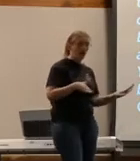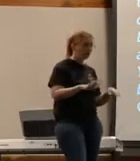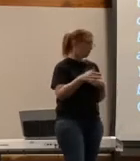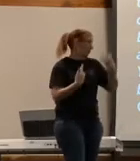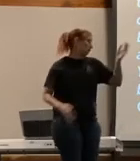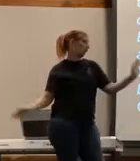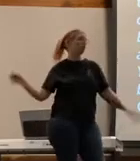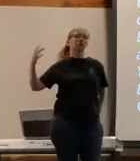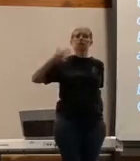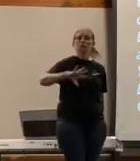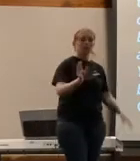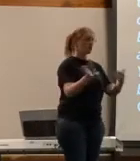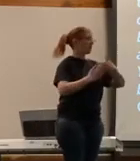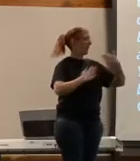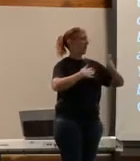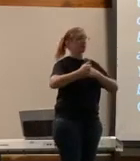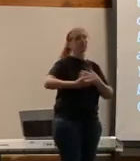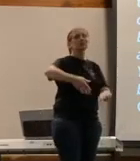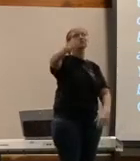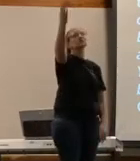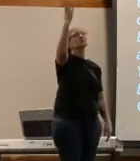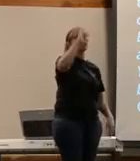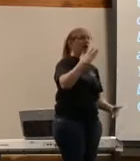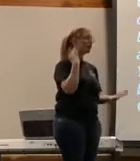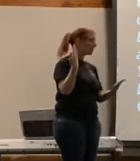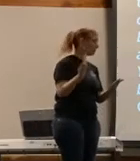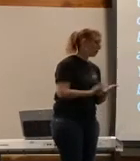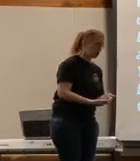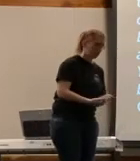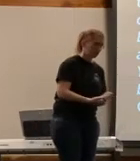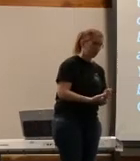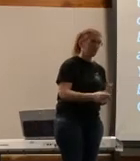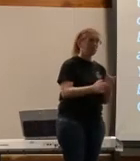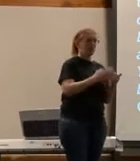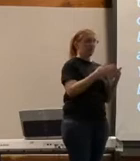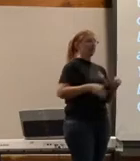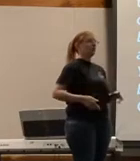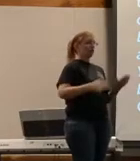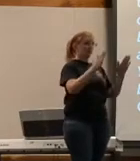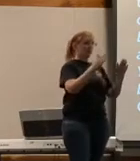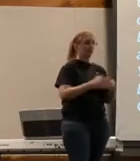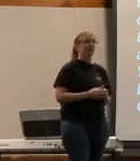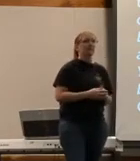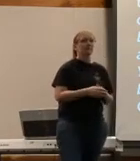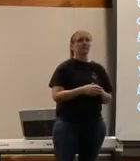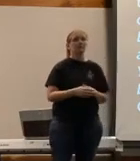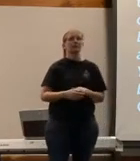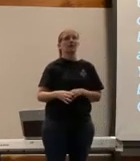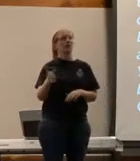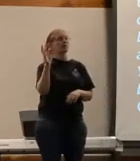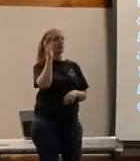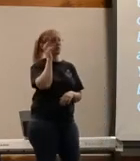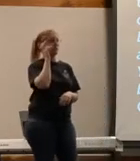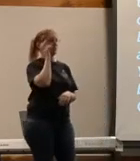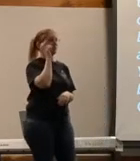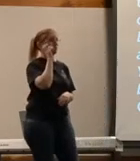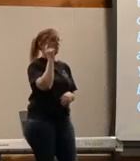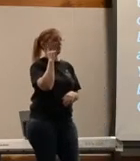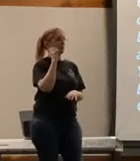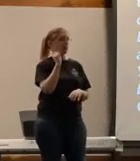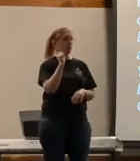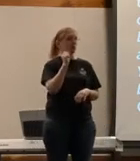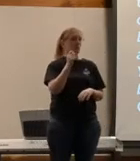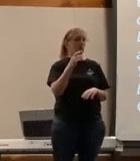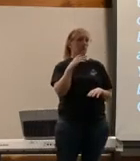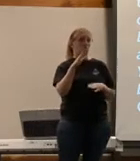my arms on easy street, it don't matter because I'm on easy street. Woo! Then they heard the sound of the eternal God walking